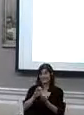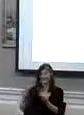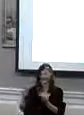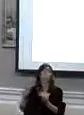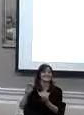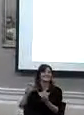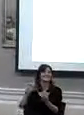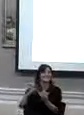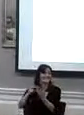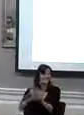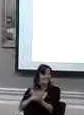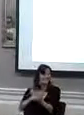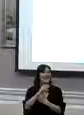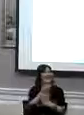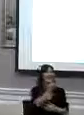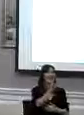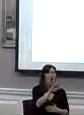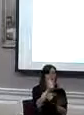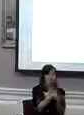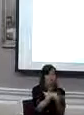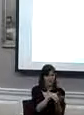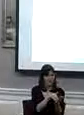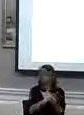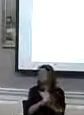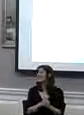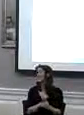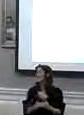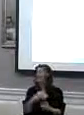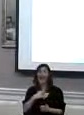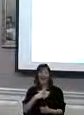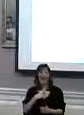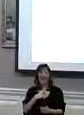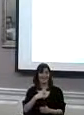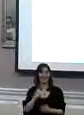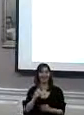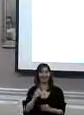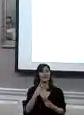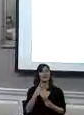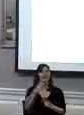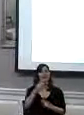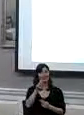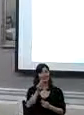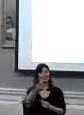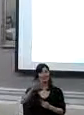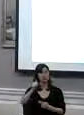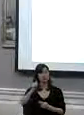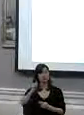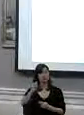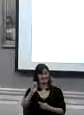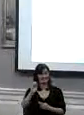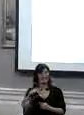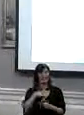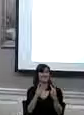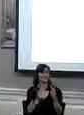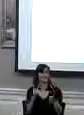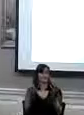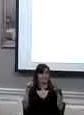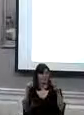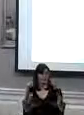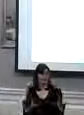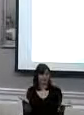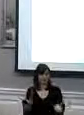I am the moderator. My name is Helen Haste. I am a visiting professor here at the Ed School. And our